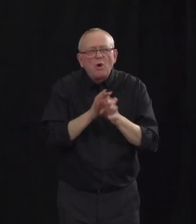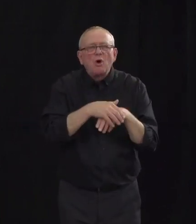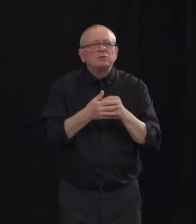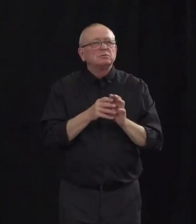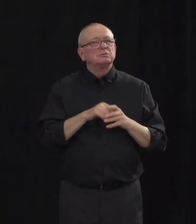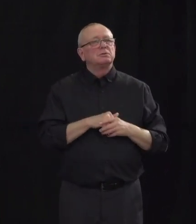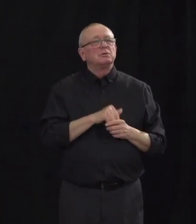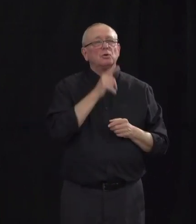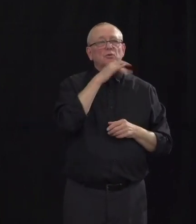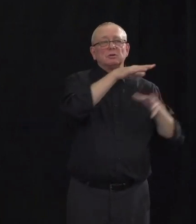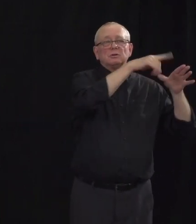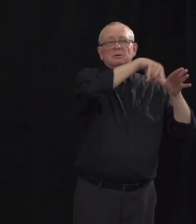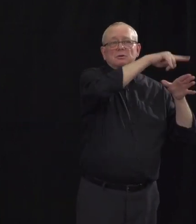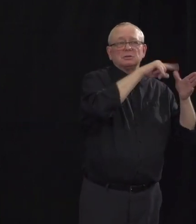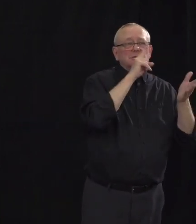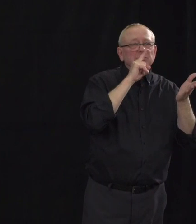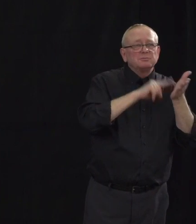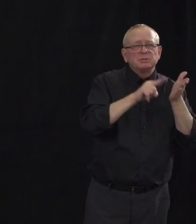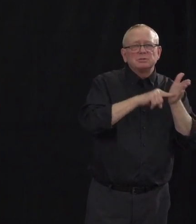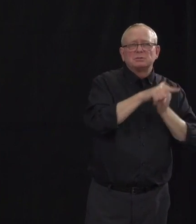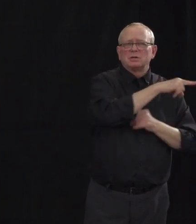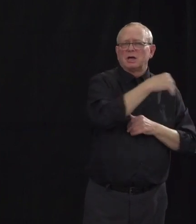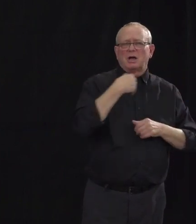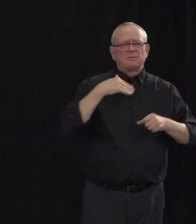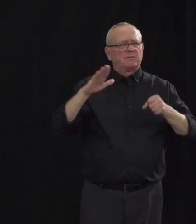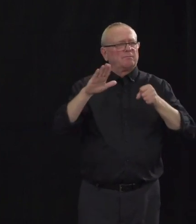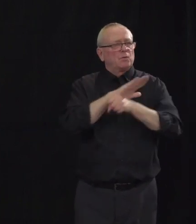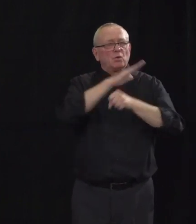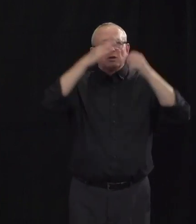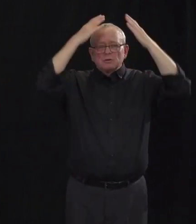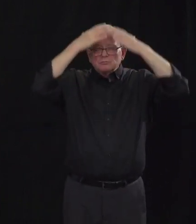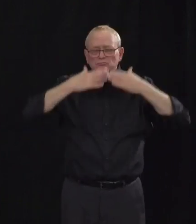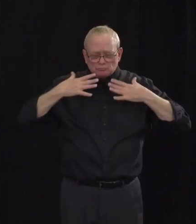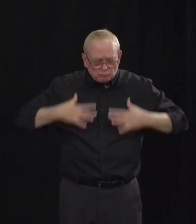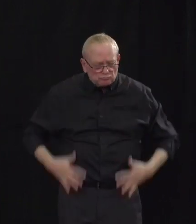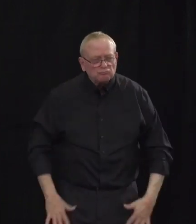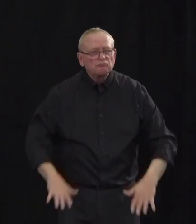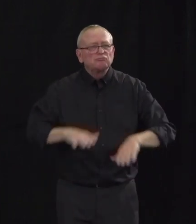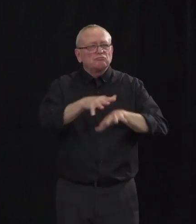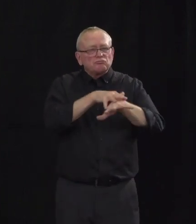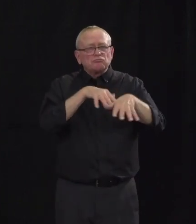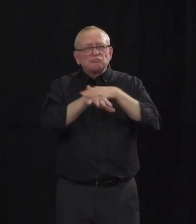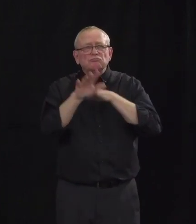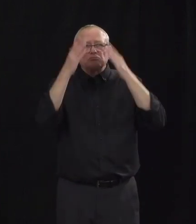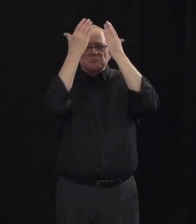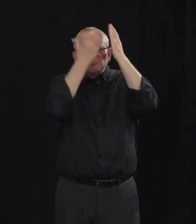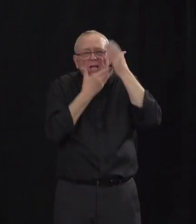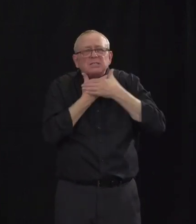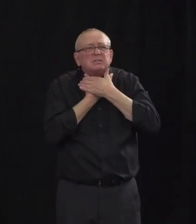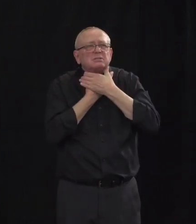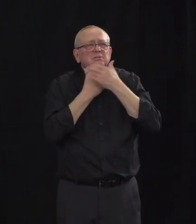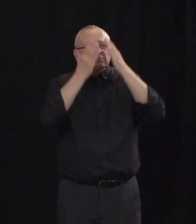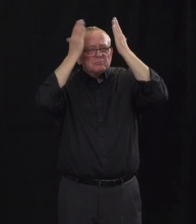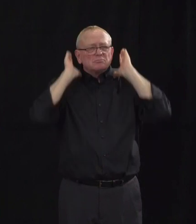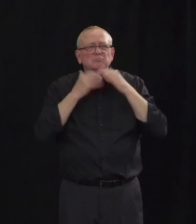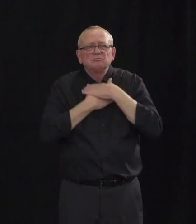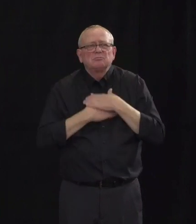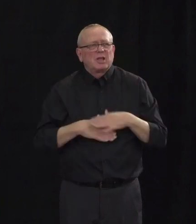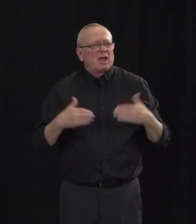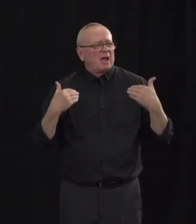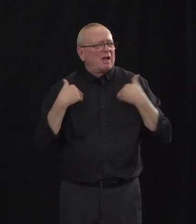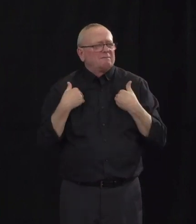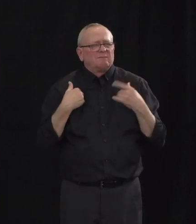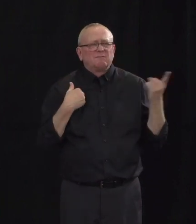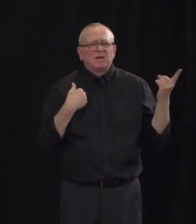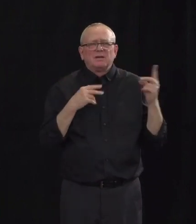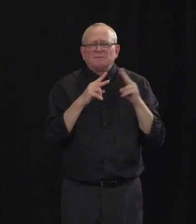there are very strict protocols about hygiene. And in the case of folks at Service